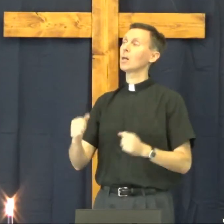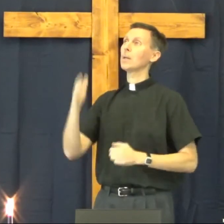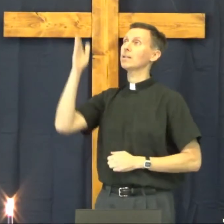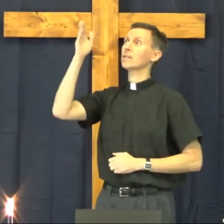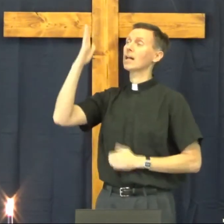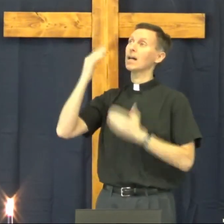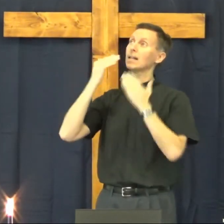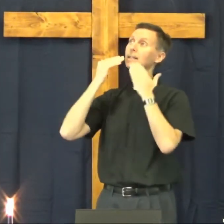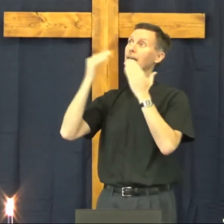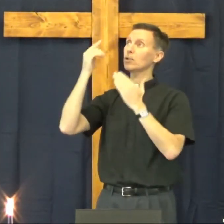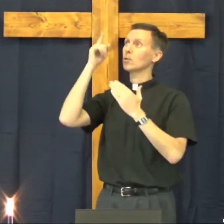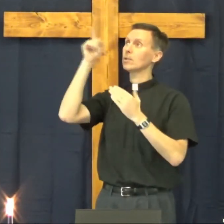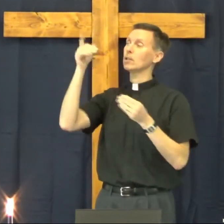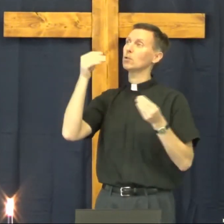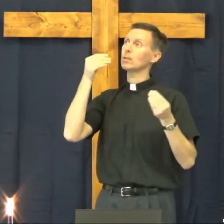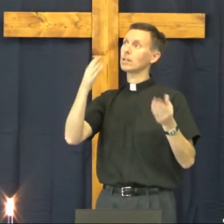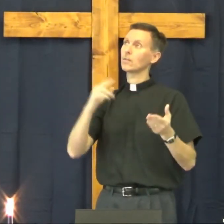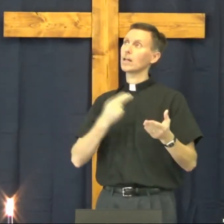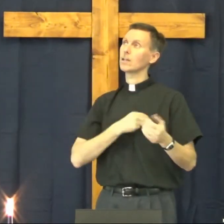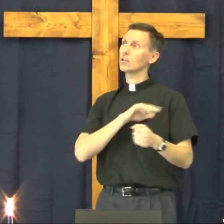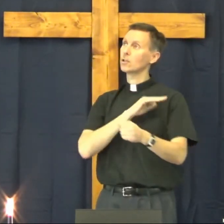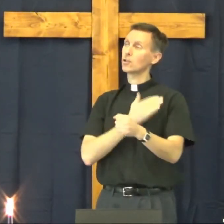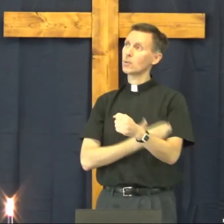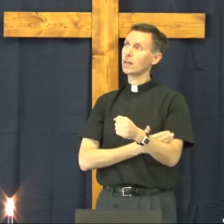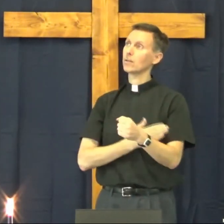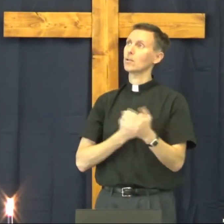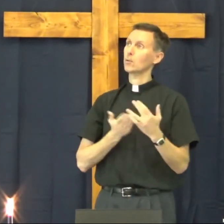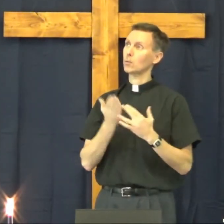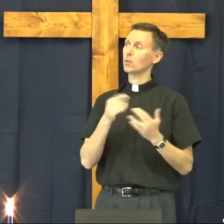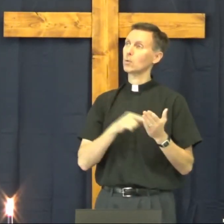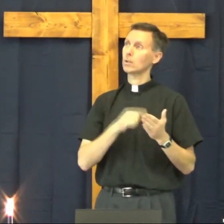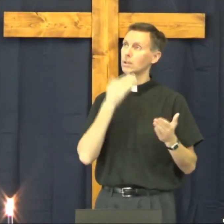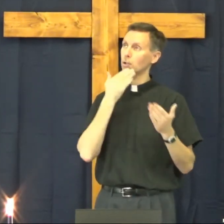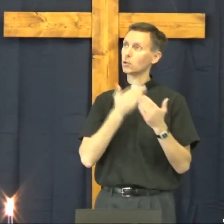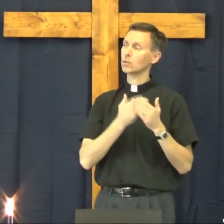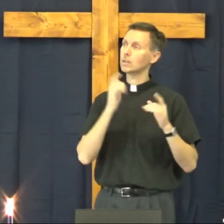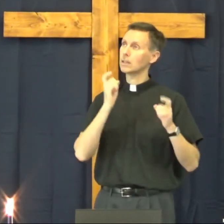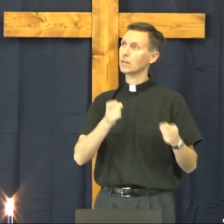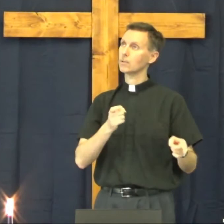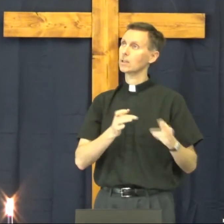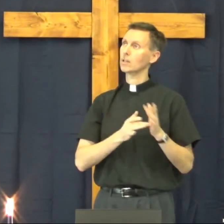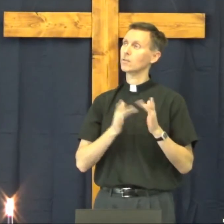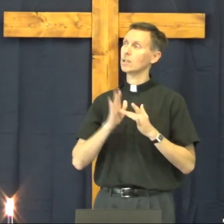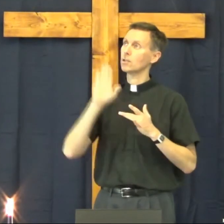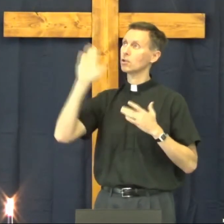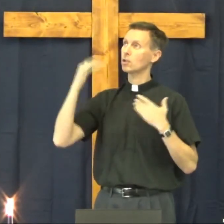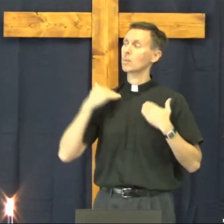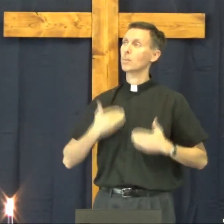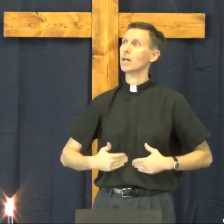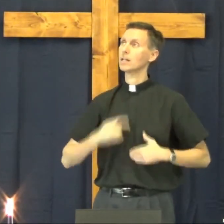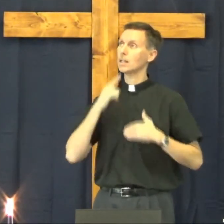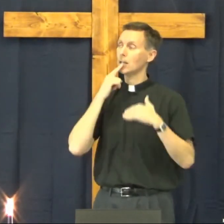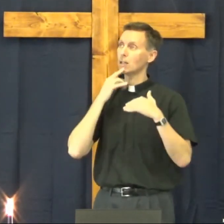Almighty God, thank you that you give us strength through this good gift of Jesus' body and